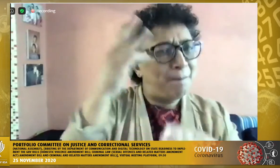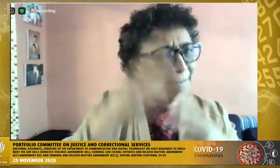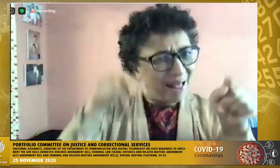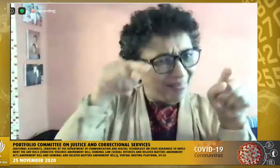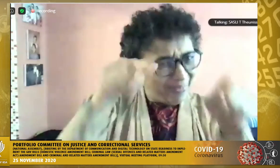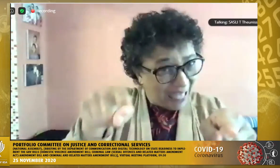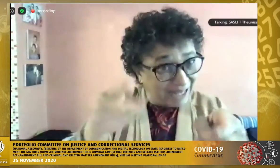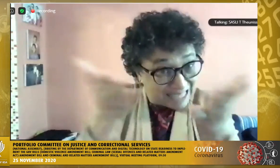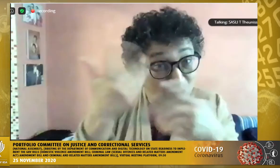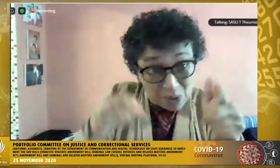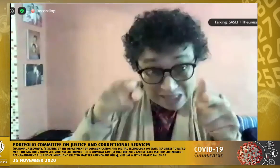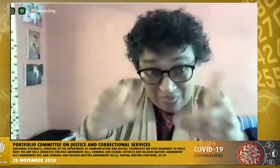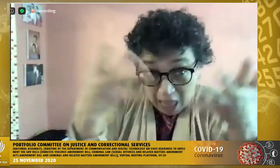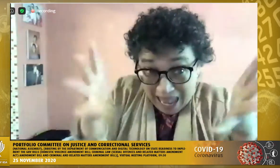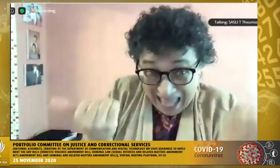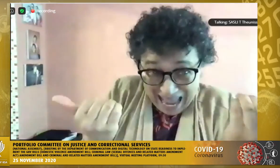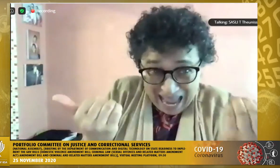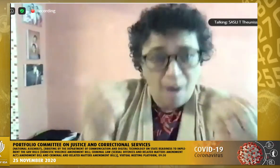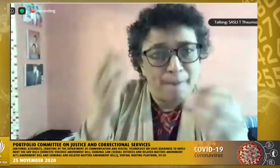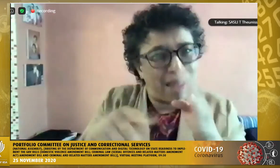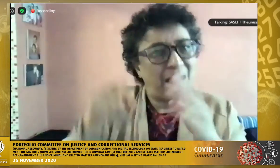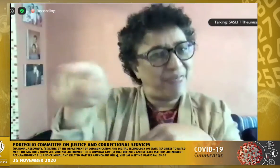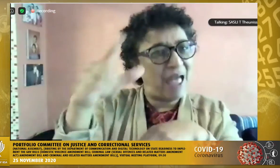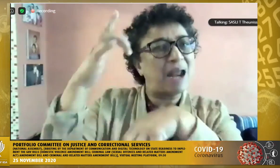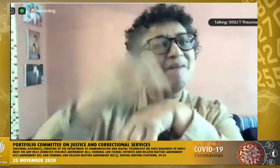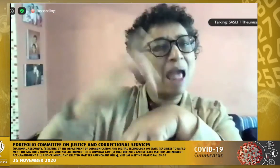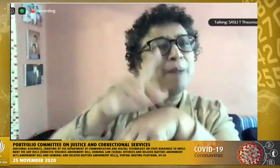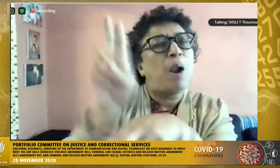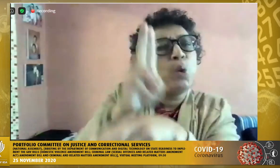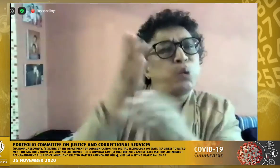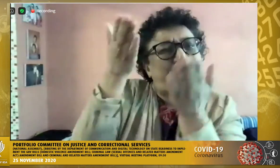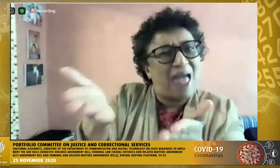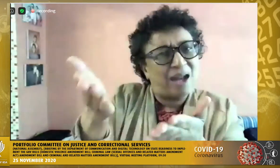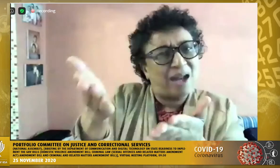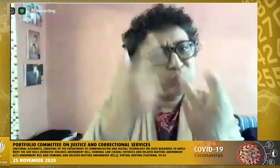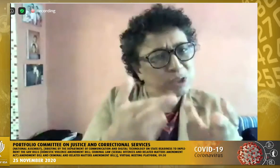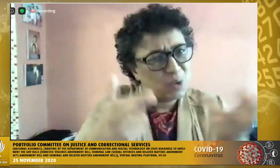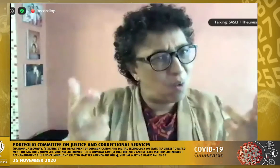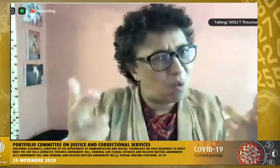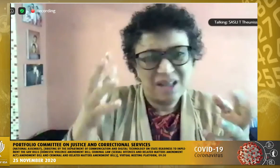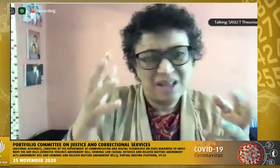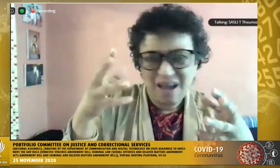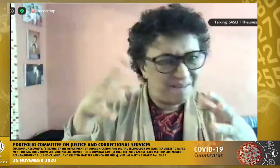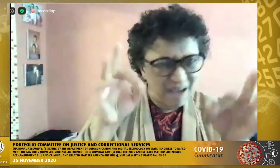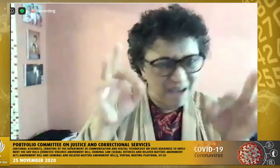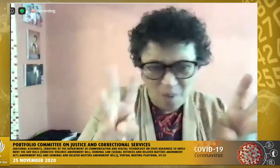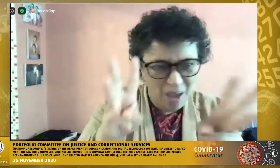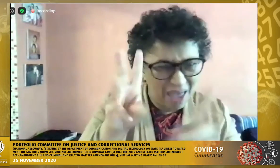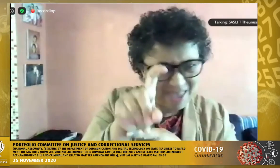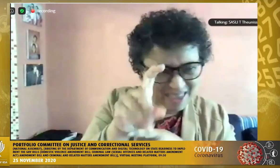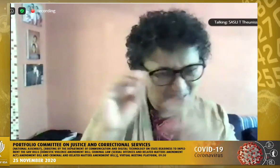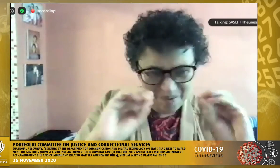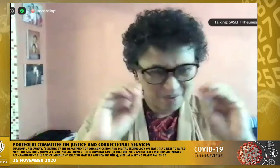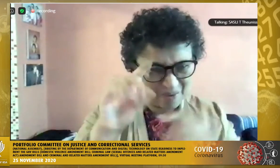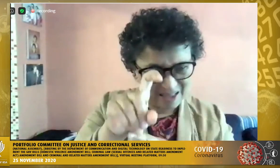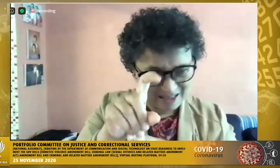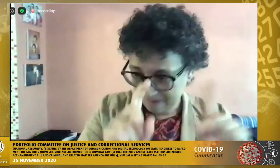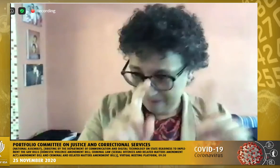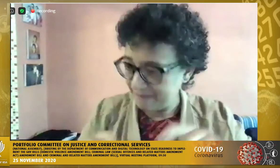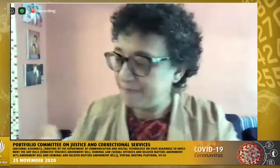able to make video calls, or, you know, if those services are currently there, why can't we make those